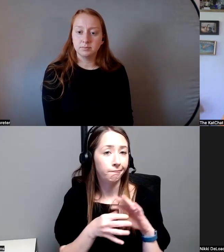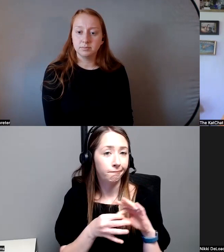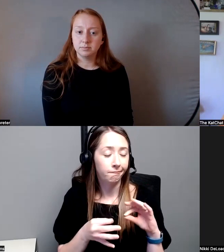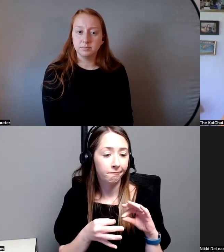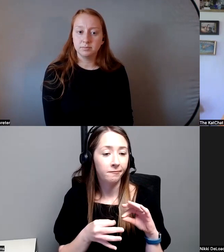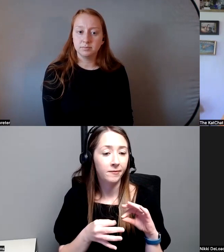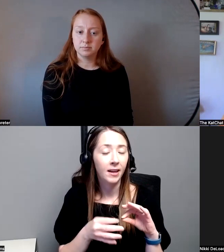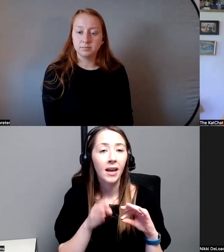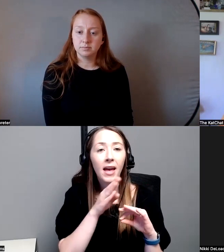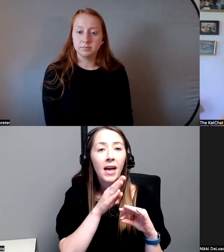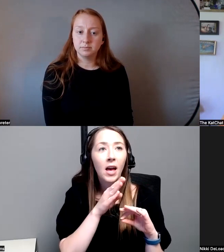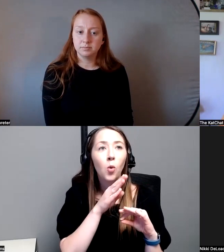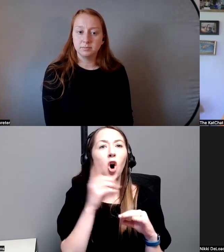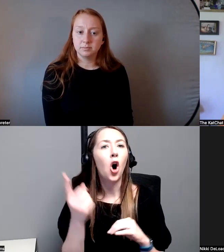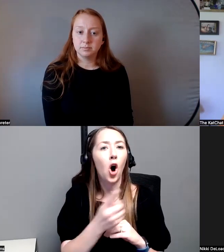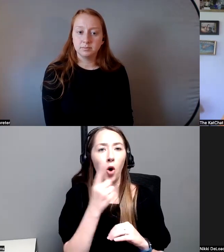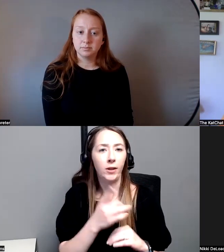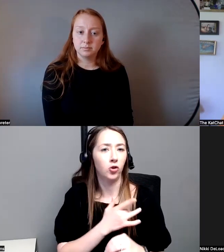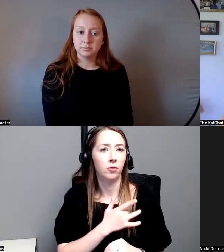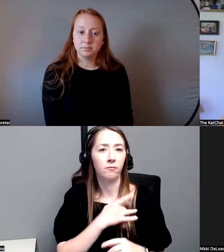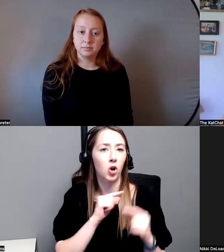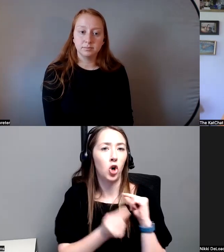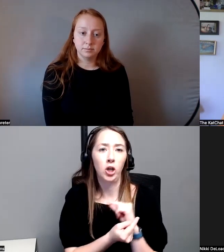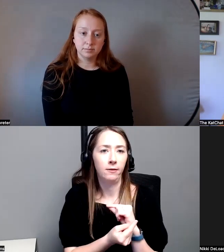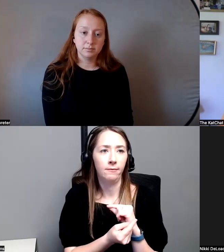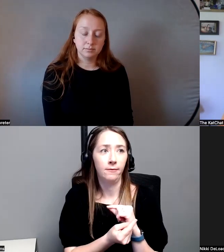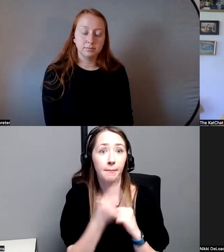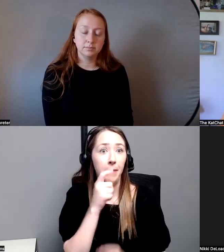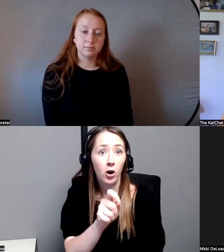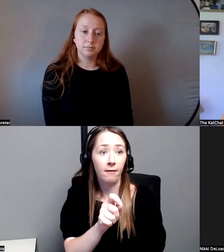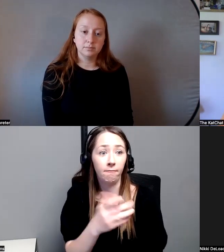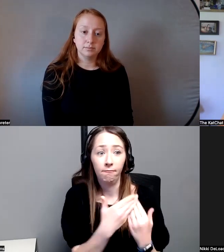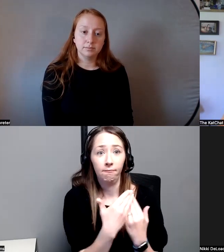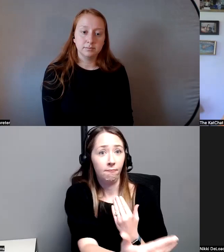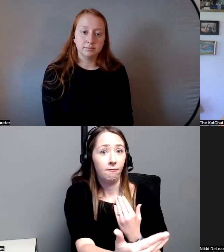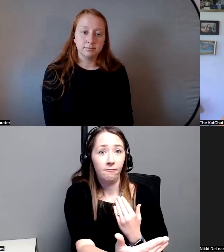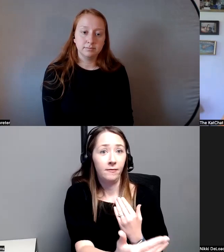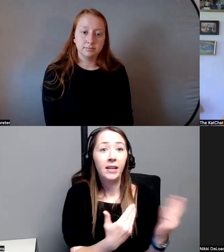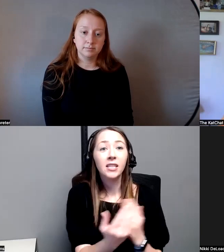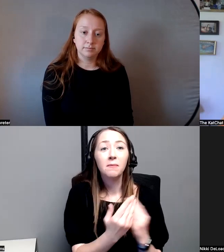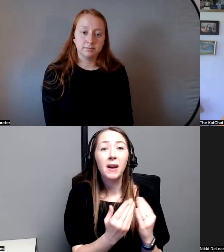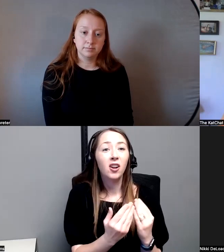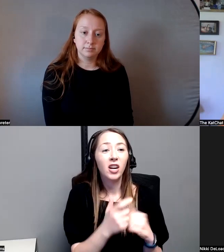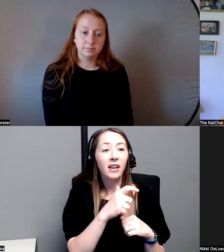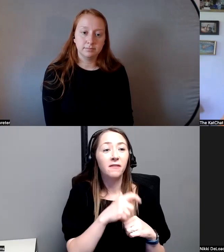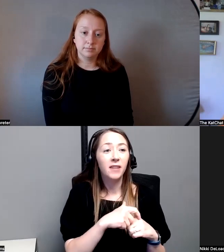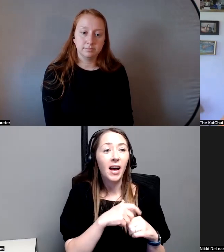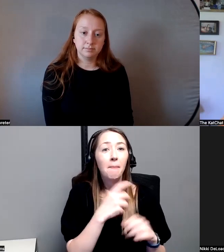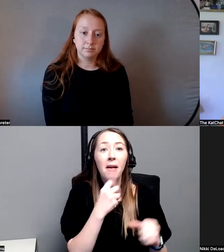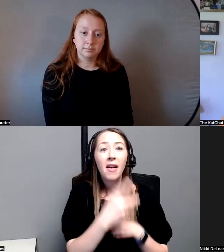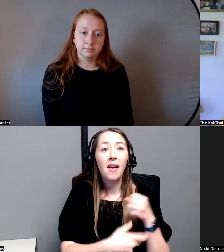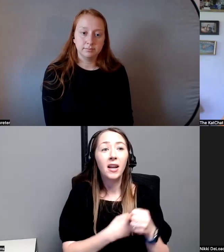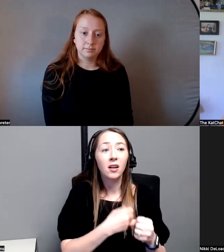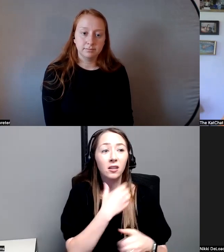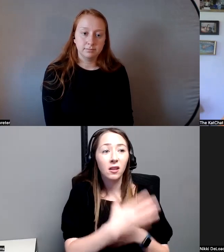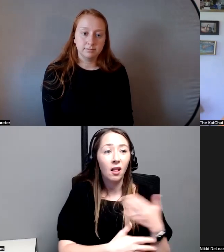it will never not hurt, ever. It will never not hurt. It doesn't matter how much time. I mean, we're coming up on the